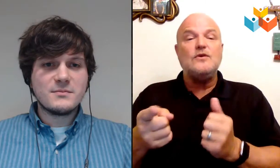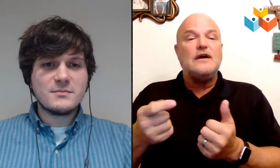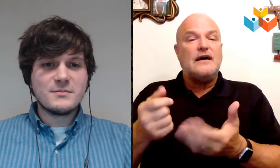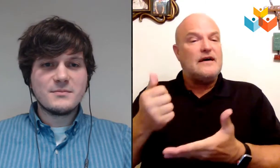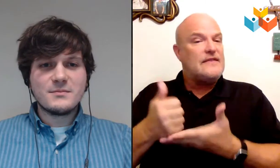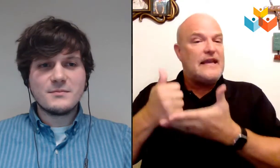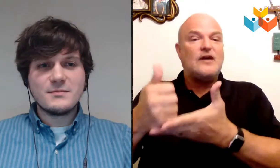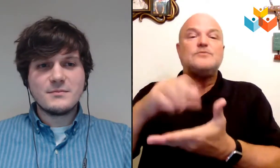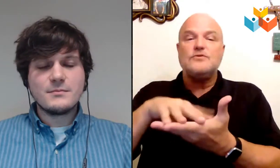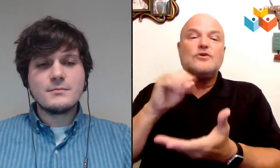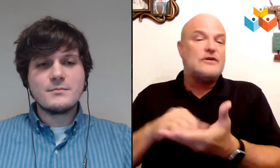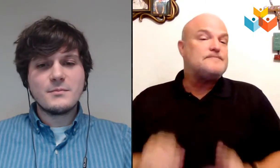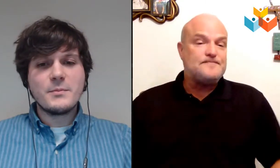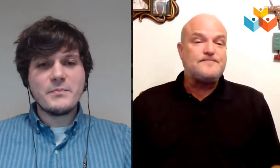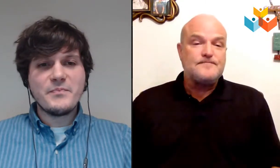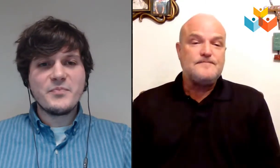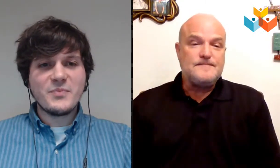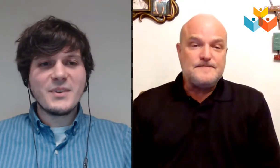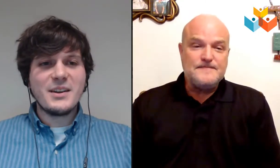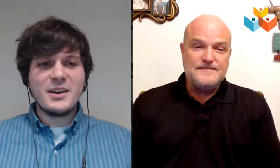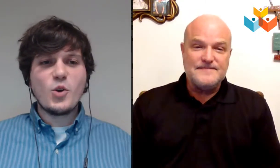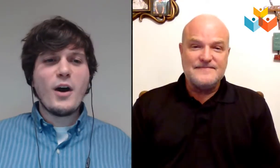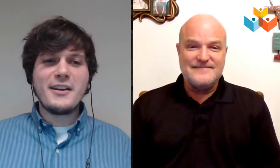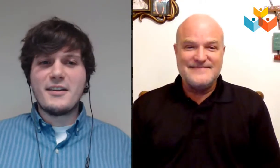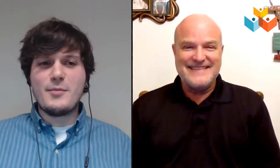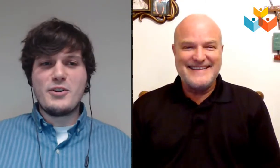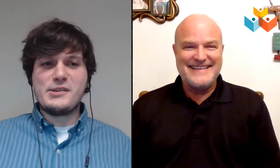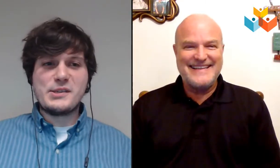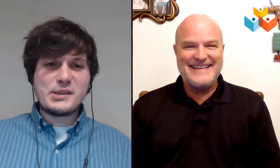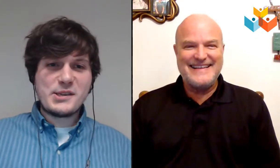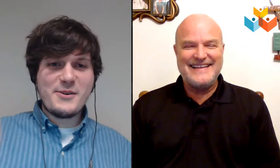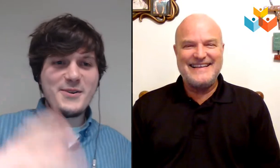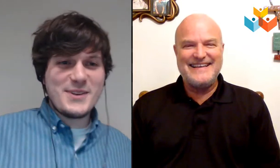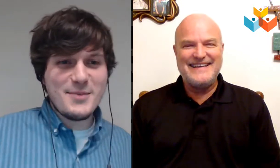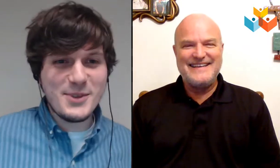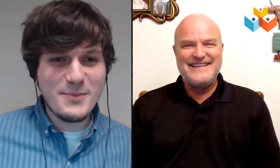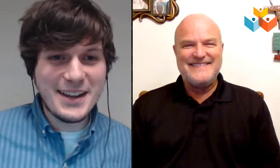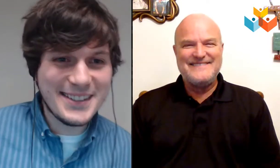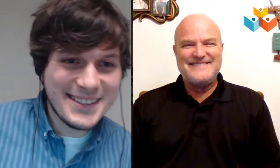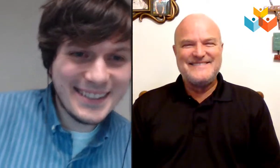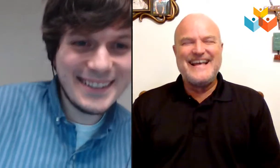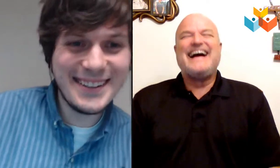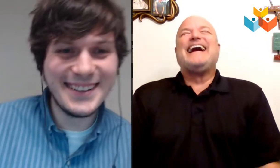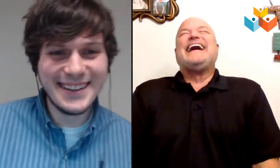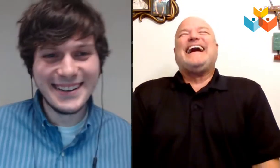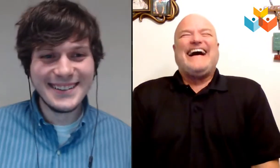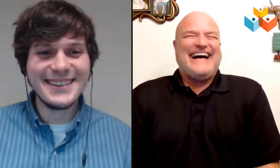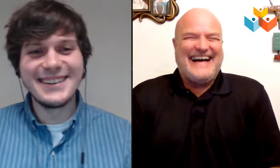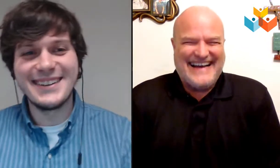with you, that helps you learn. Quiet libraries is a stereotype of the past.